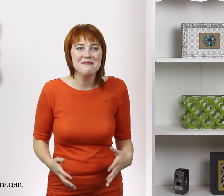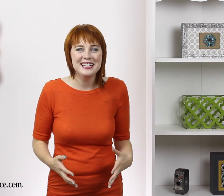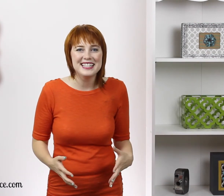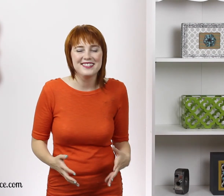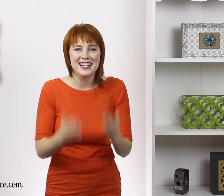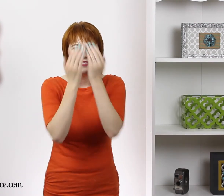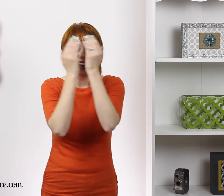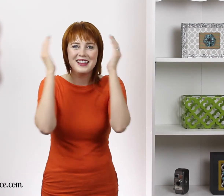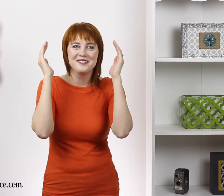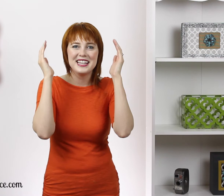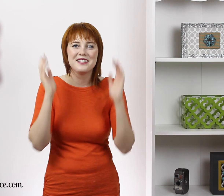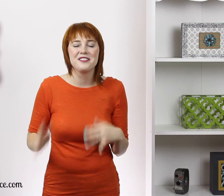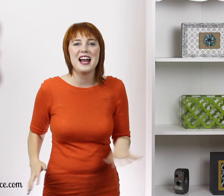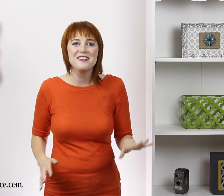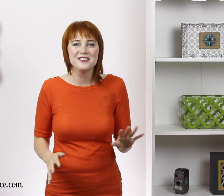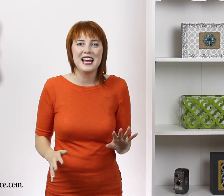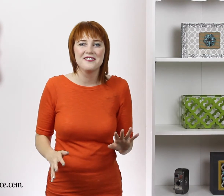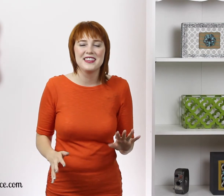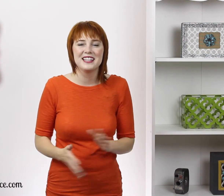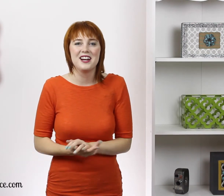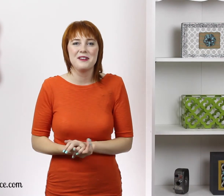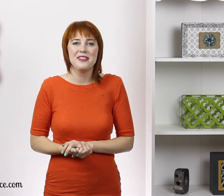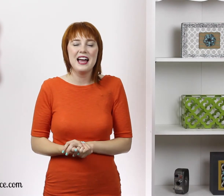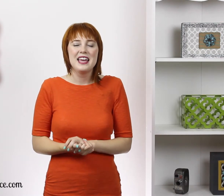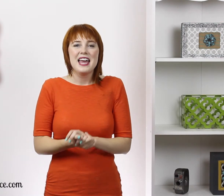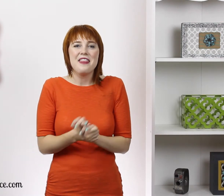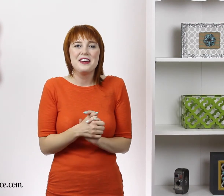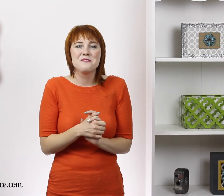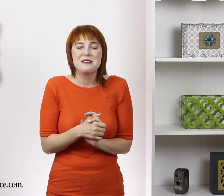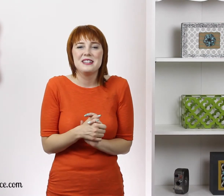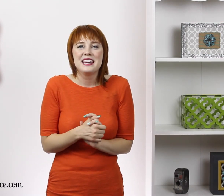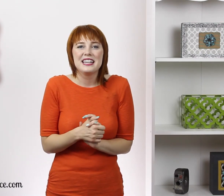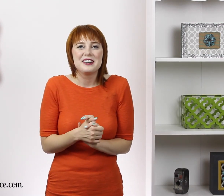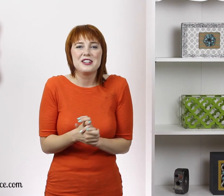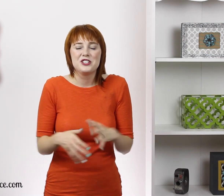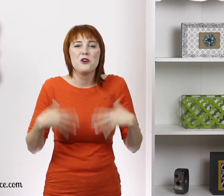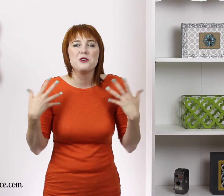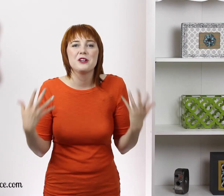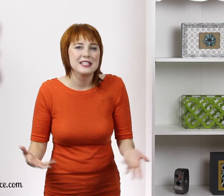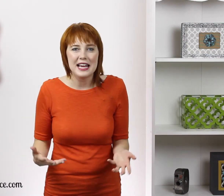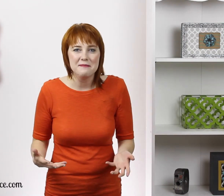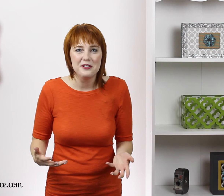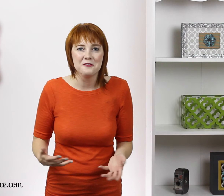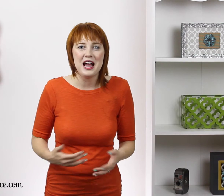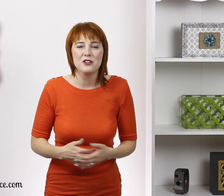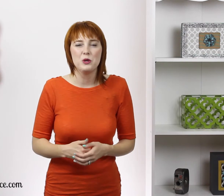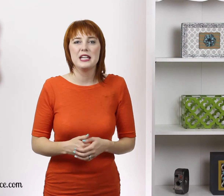pumpkins you can talk about Halloween and when they're out doing Halloween they can talk about that and then you're baby can show you their excitement over Halloween